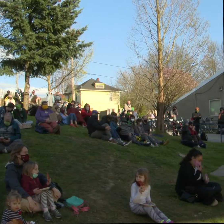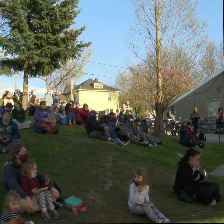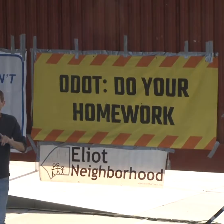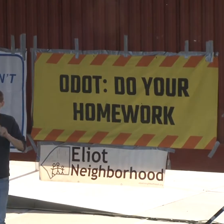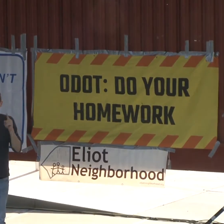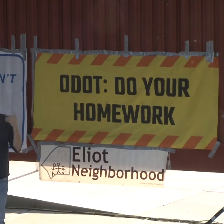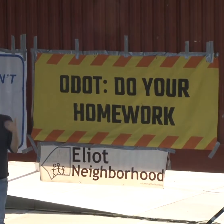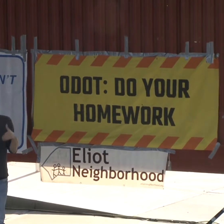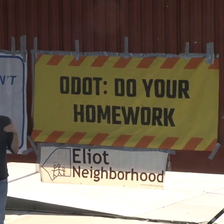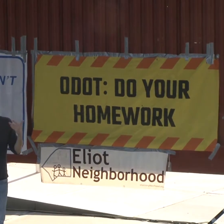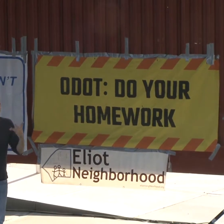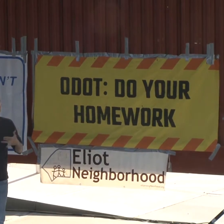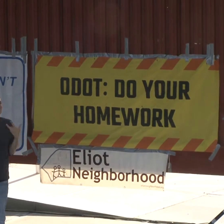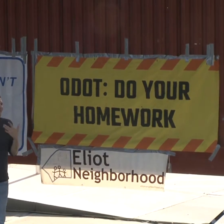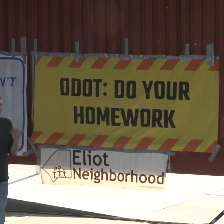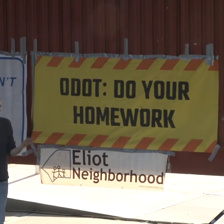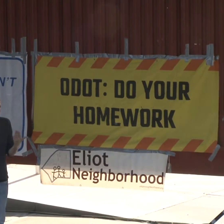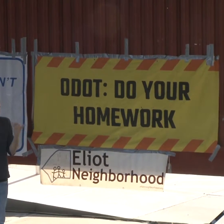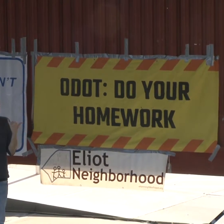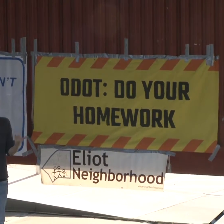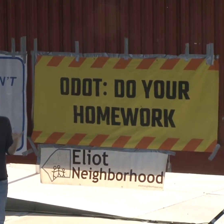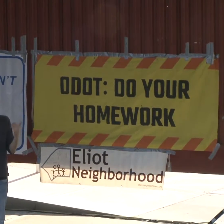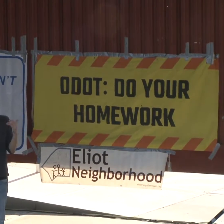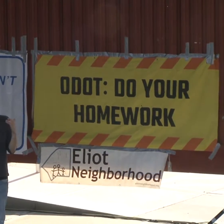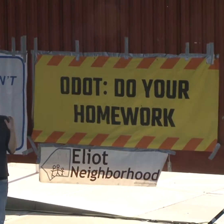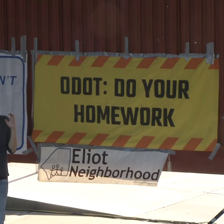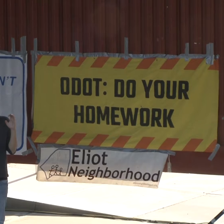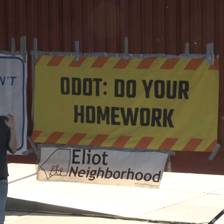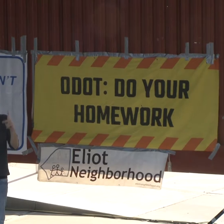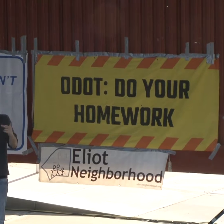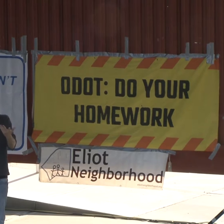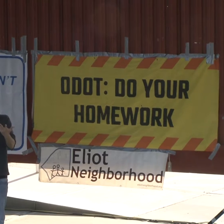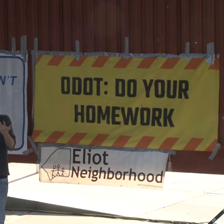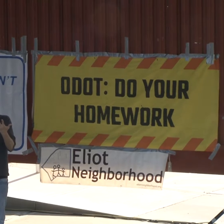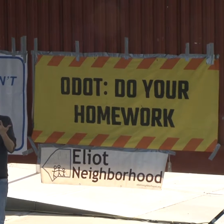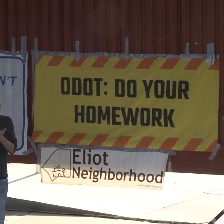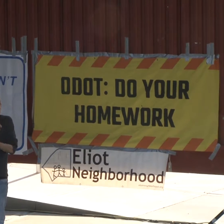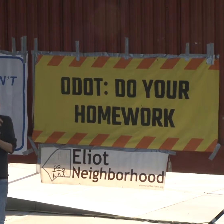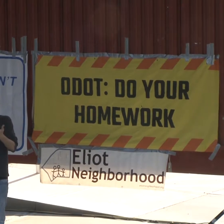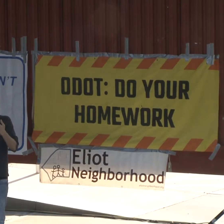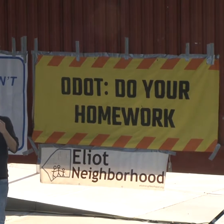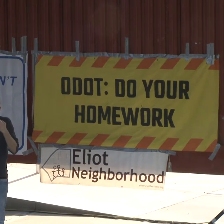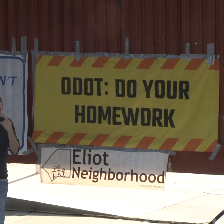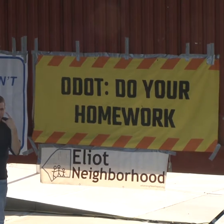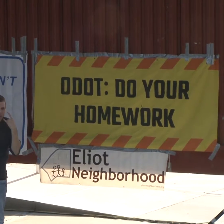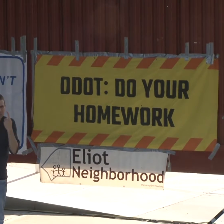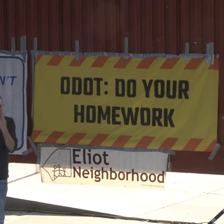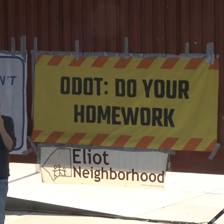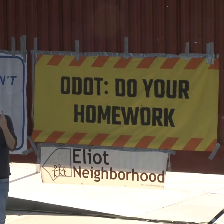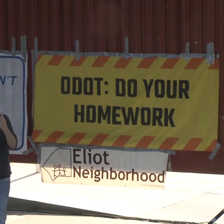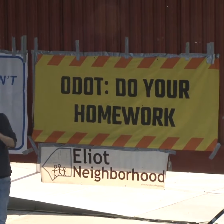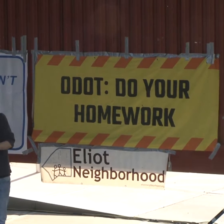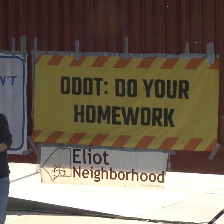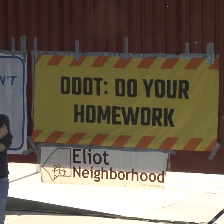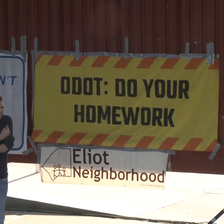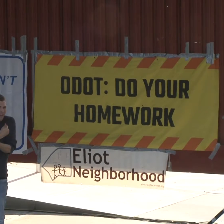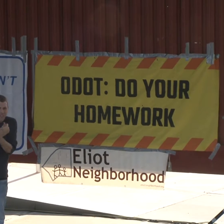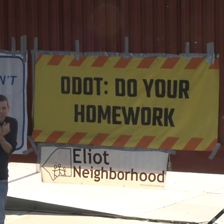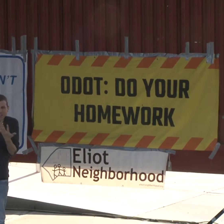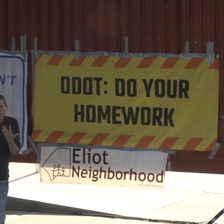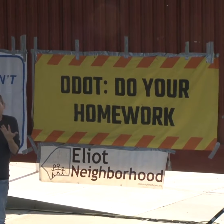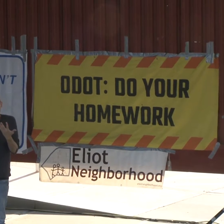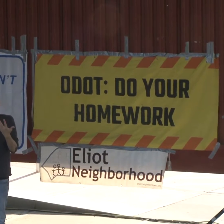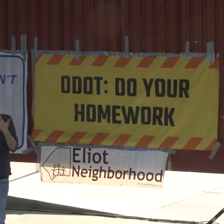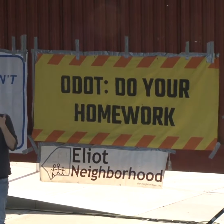it's such an honor to be gradually returning to being an events in person again, safely with masks and distance. And I can't think of a better opportunity